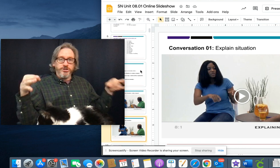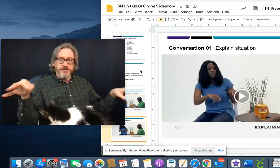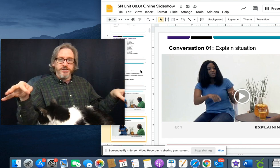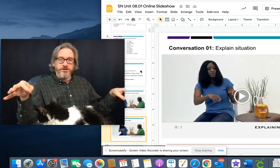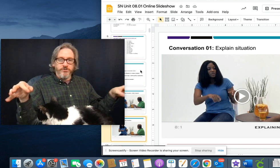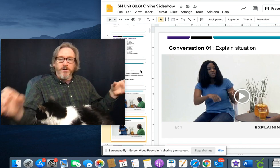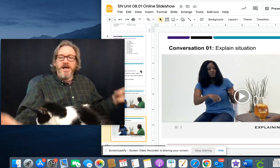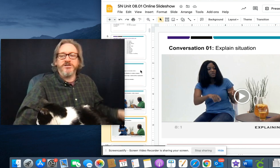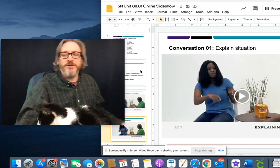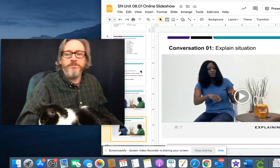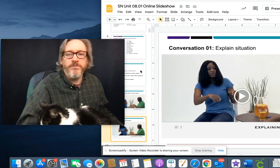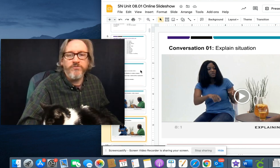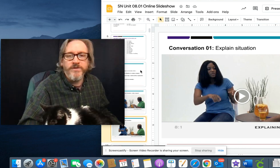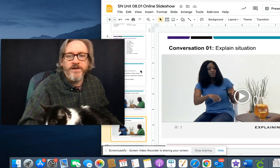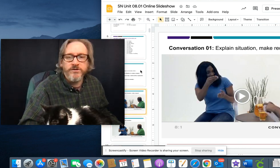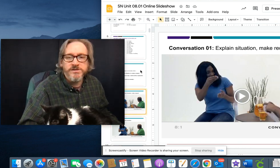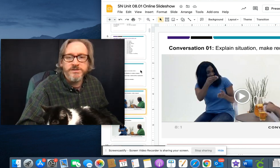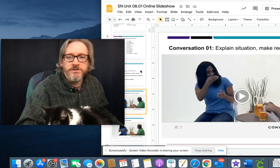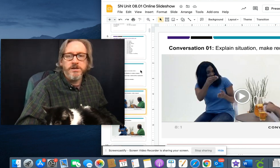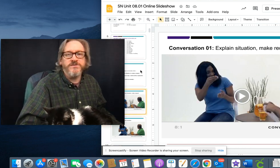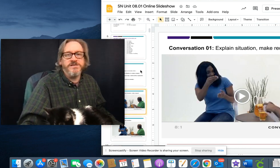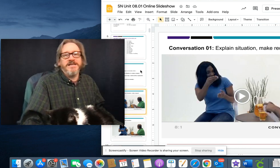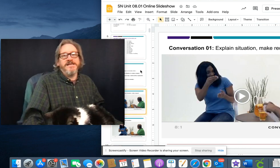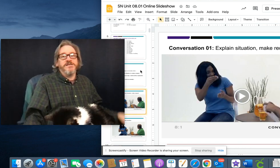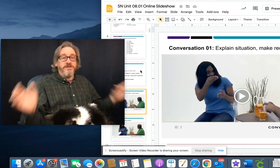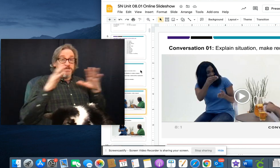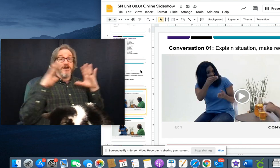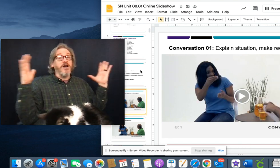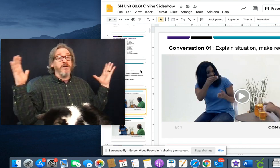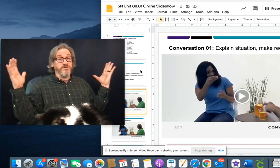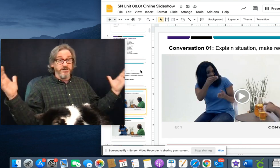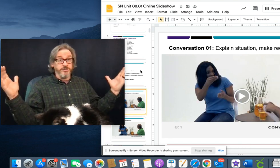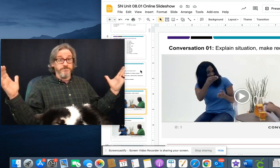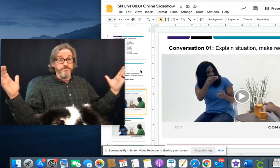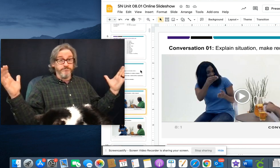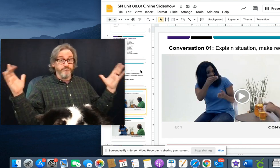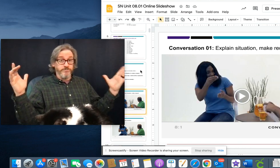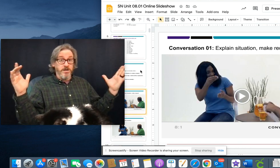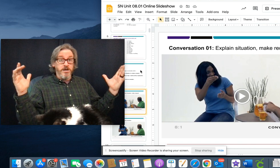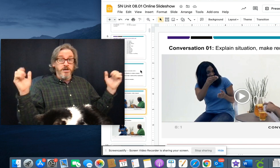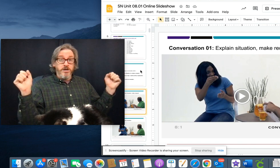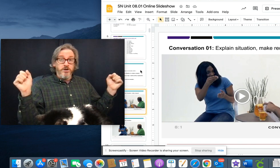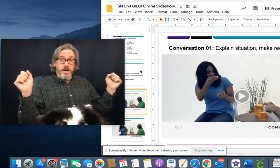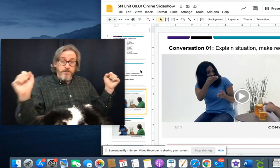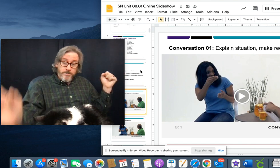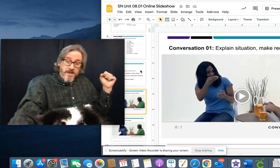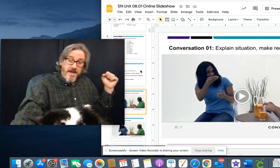So she's going to go through, well, actually, before that, there's a slide that's the entire conversation.